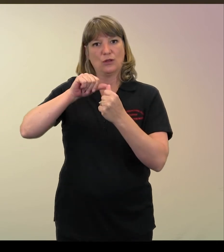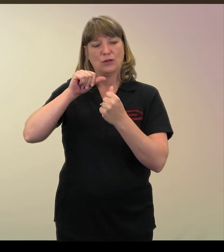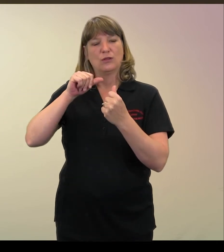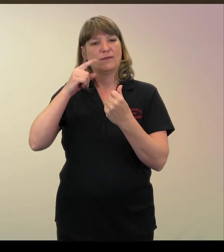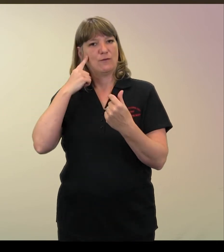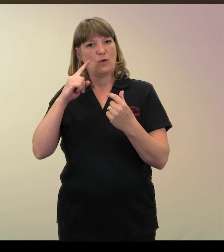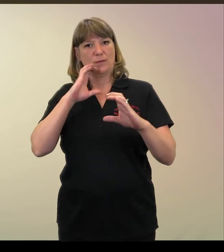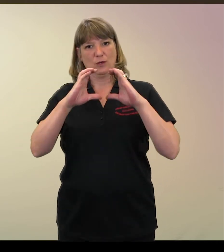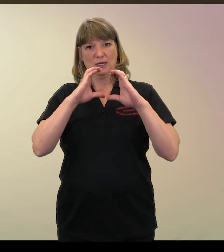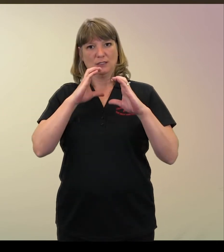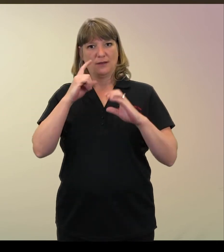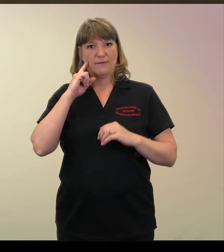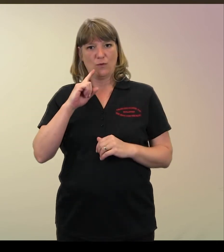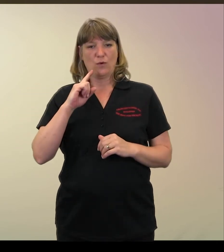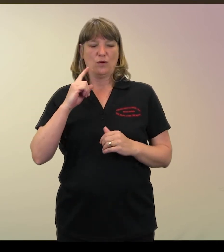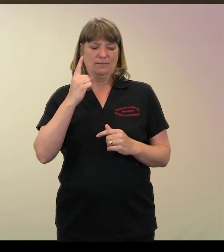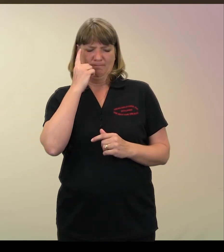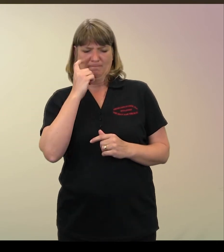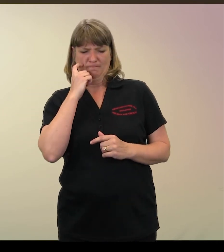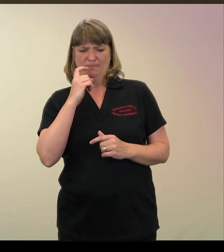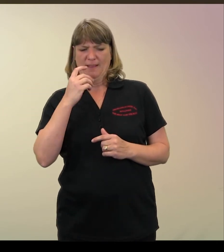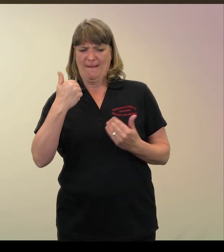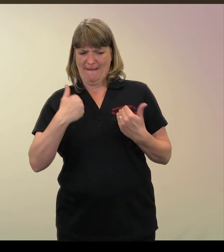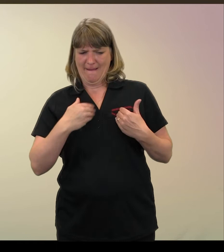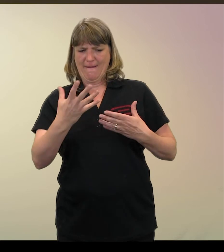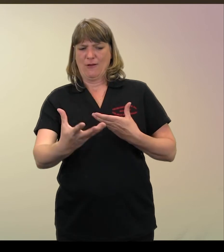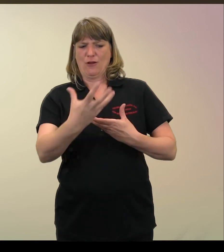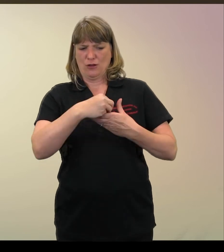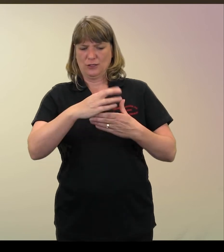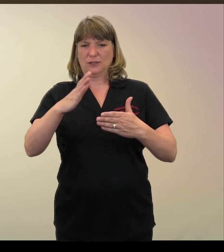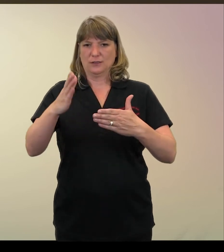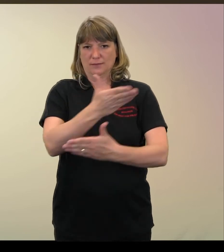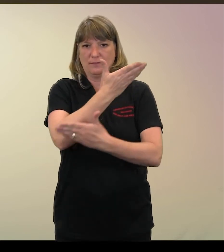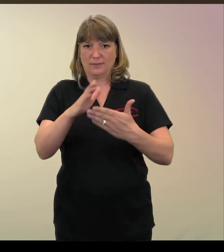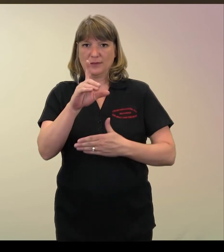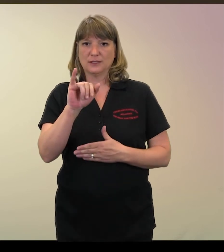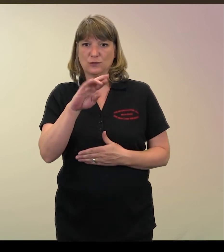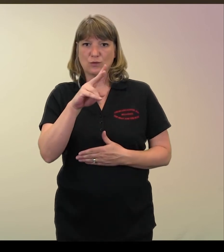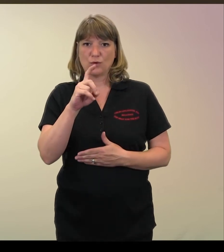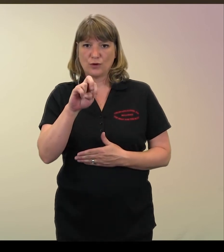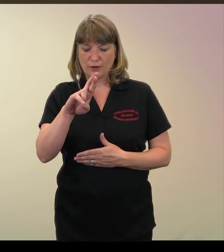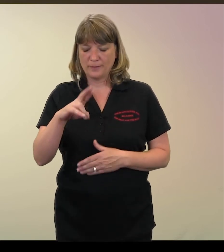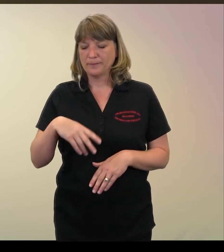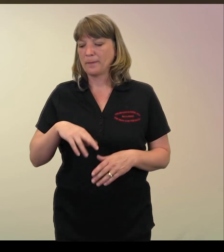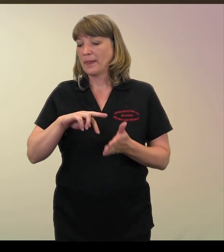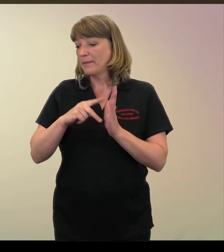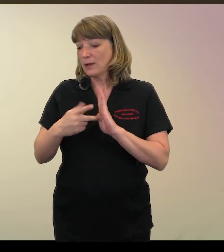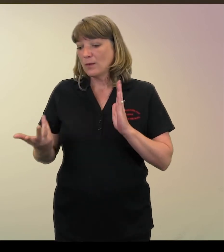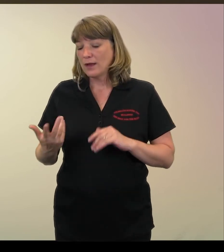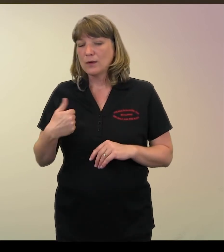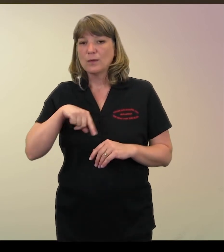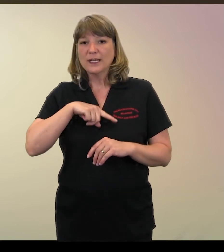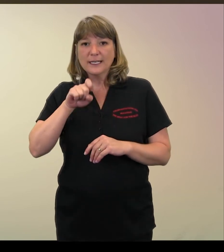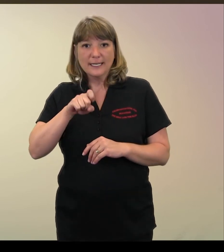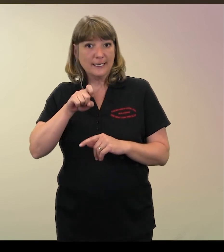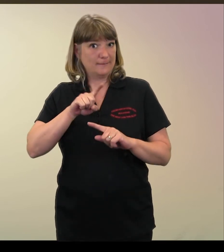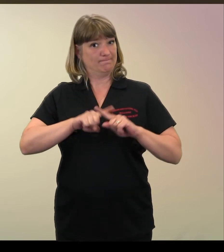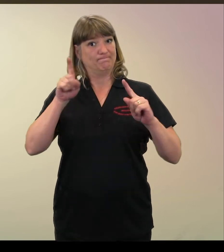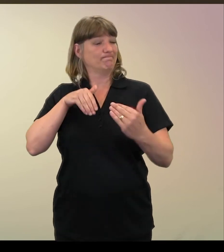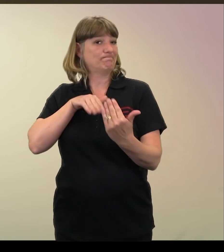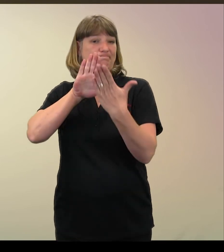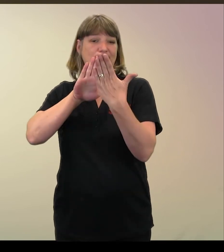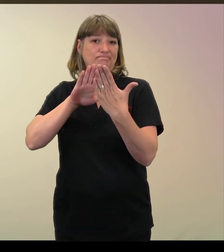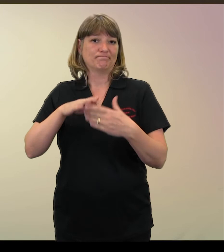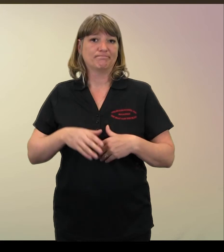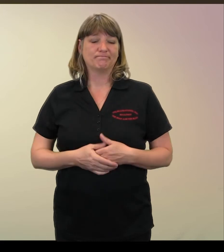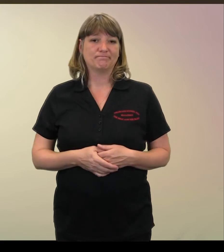teach the social aspects of communication for children who we suspect might have an autism spectrum disorder. In some cases, this means